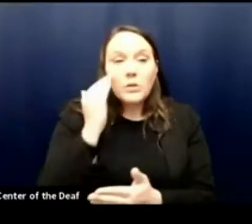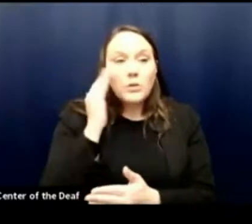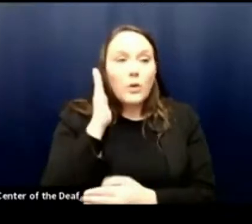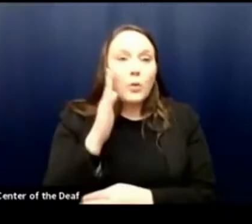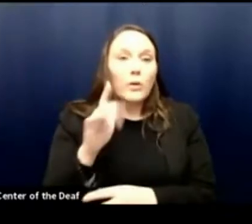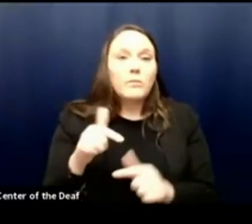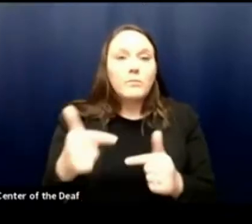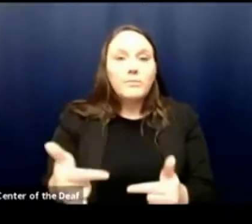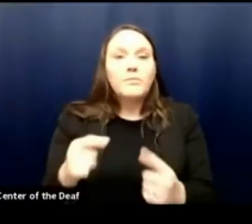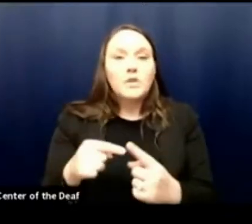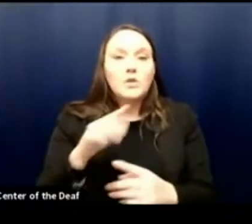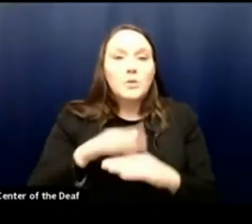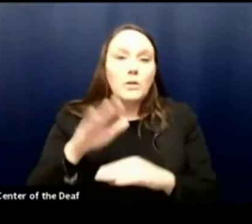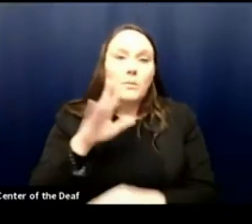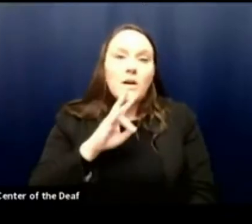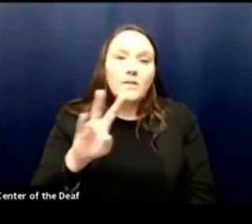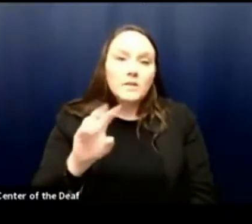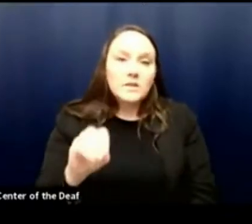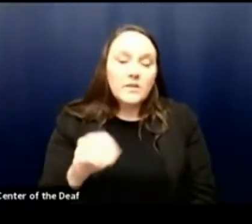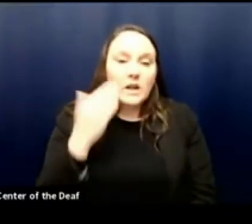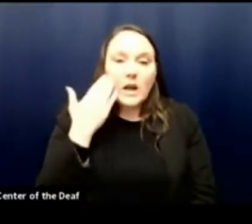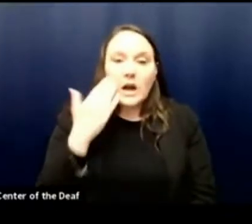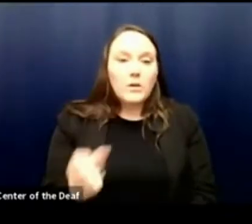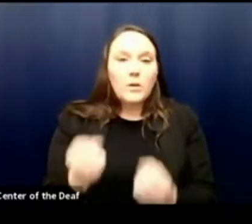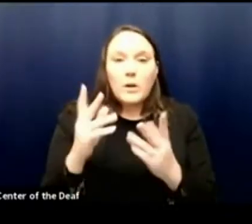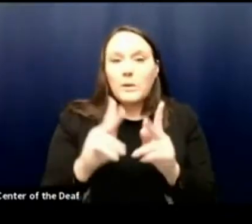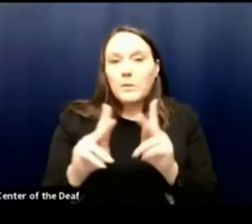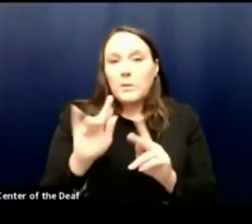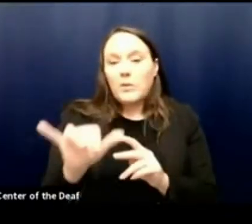And I don't know the number of people in that bracket,